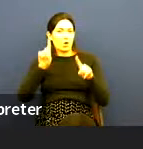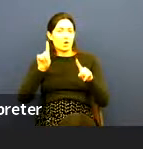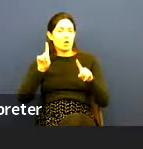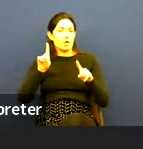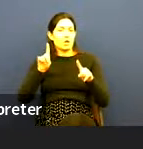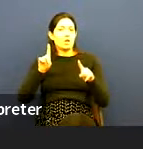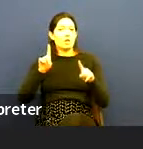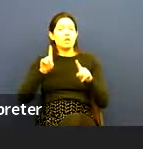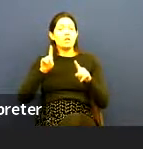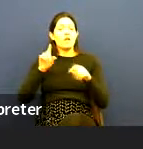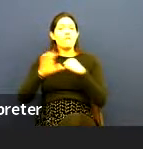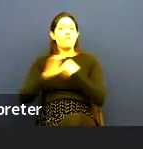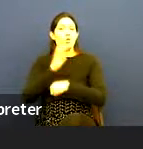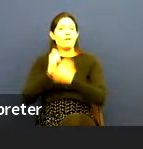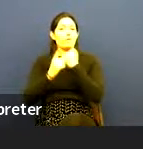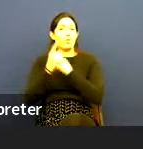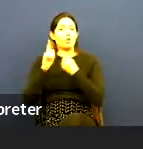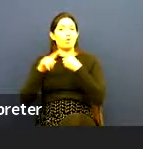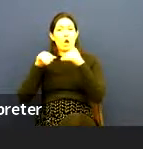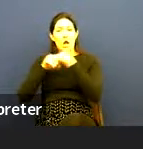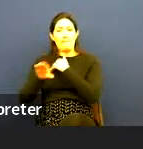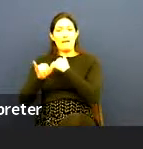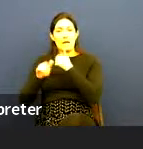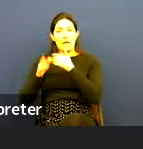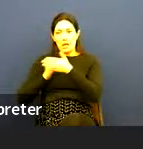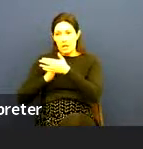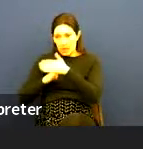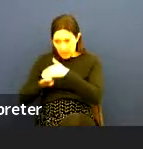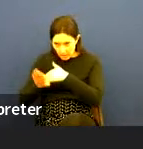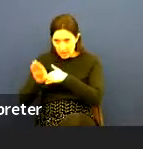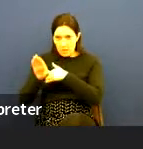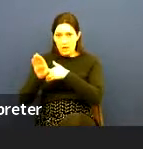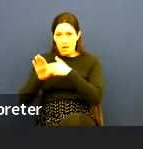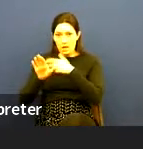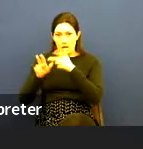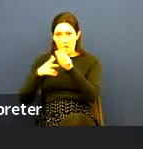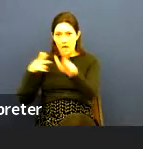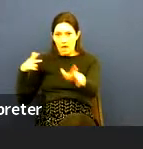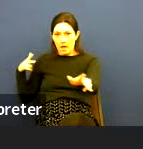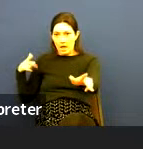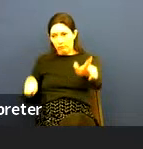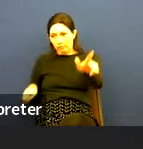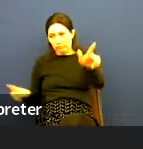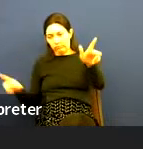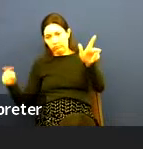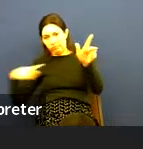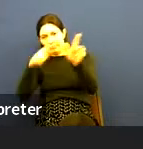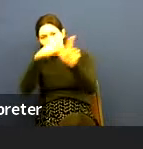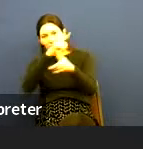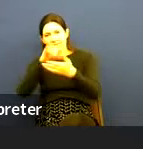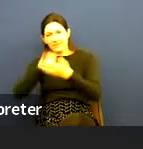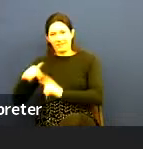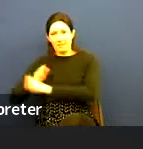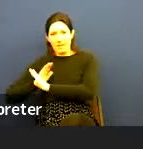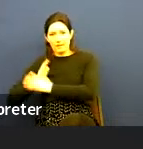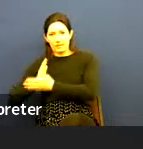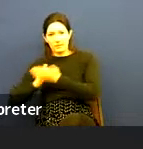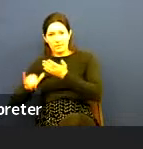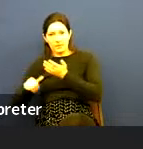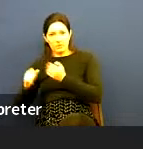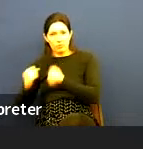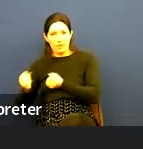That is forcing everybody to come in at the intersection on the south to line up on the bottom, which then blocks part of the drive